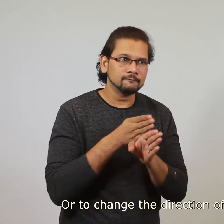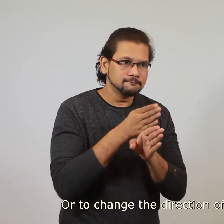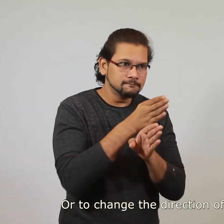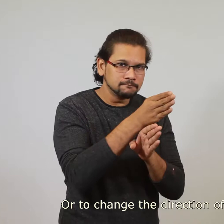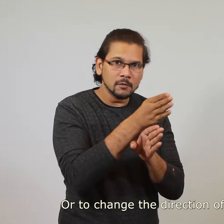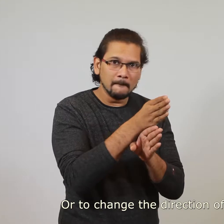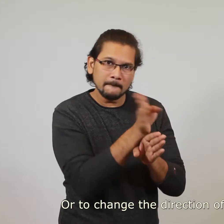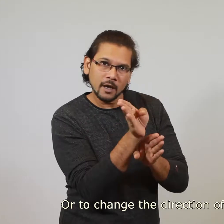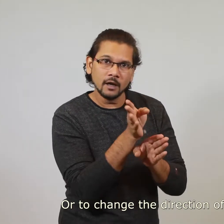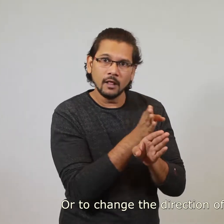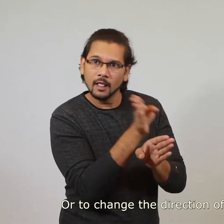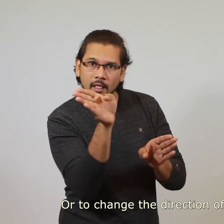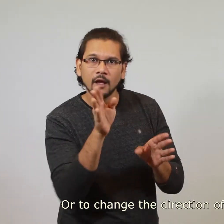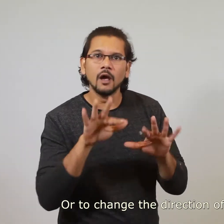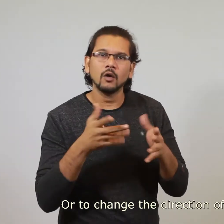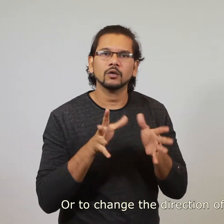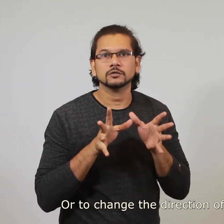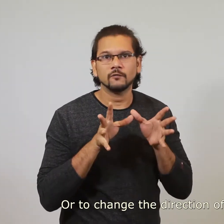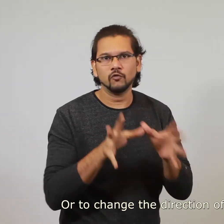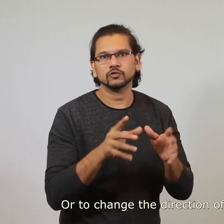Or to change the direction of any object.